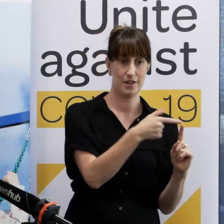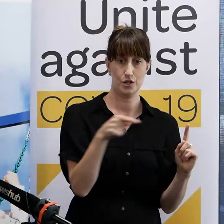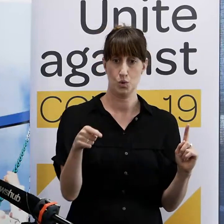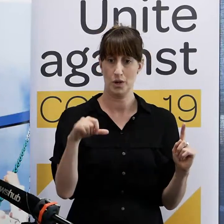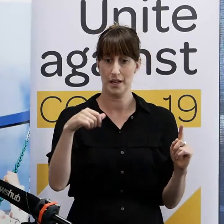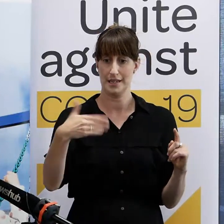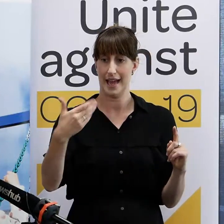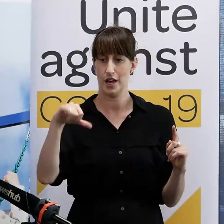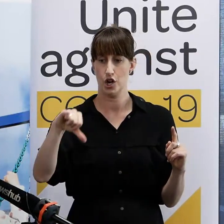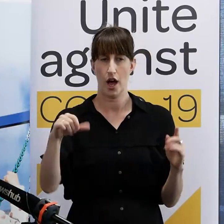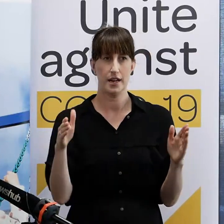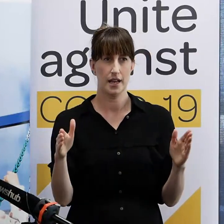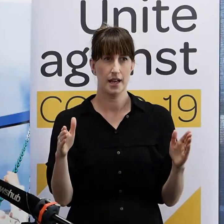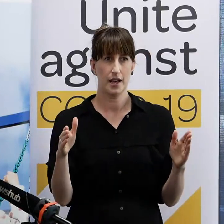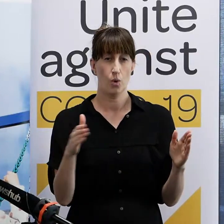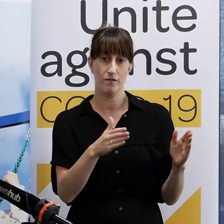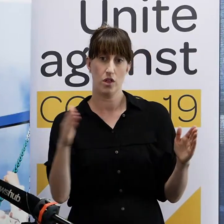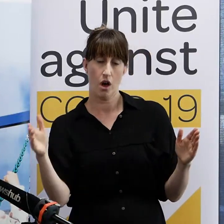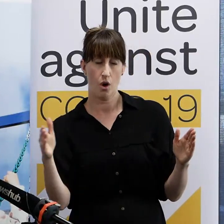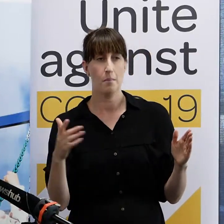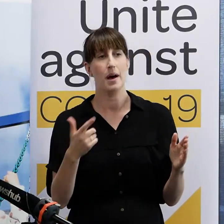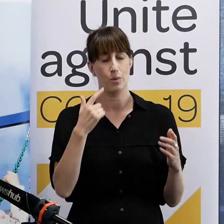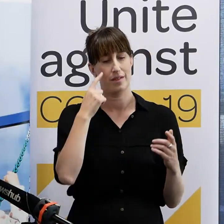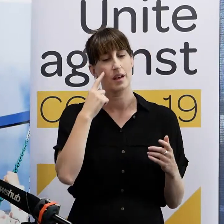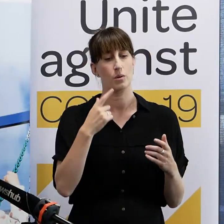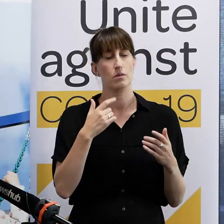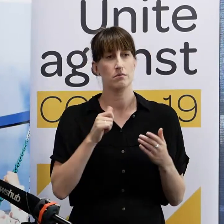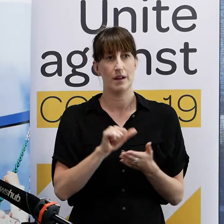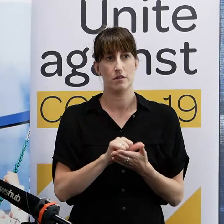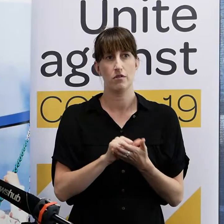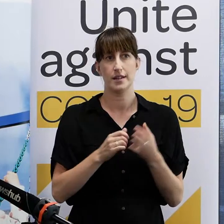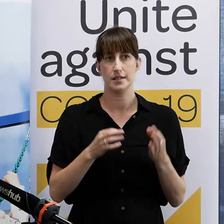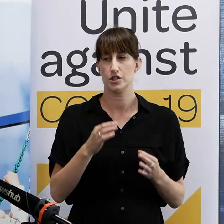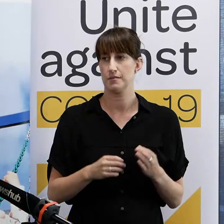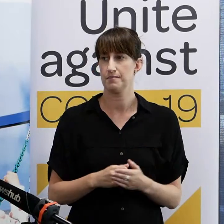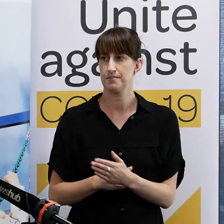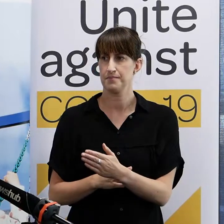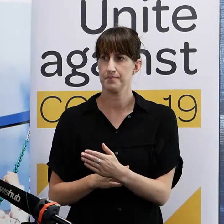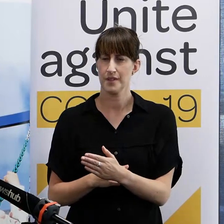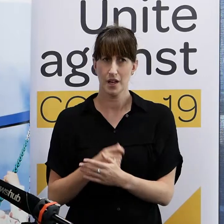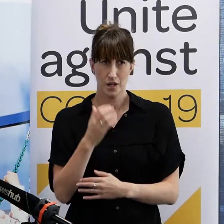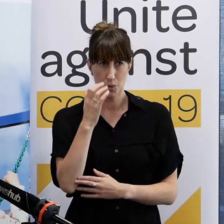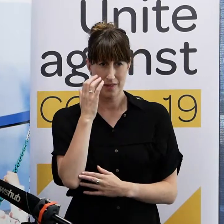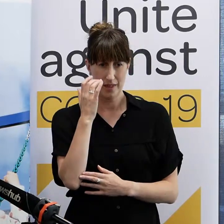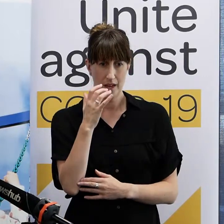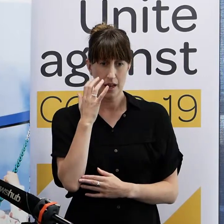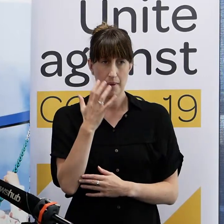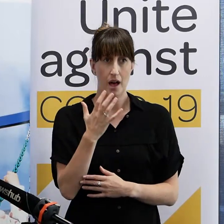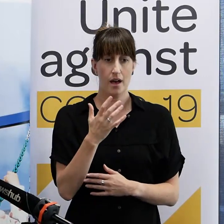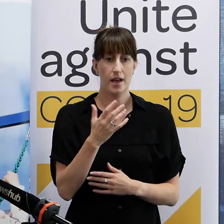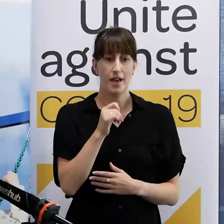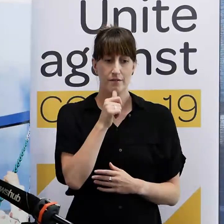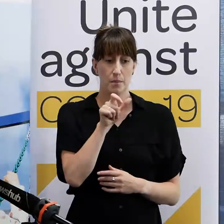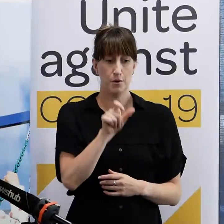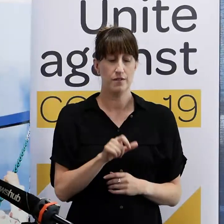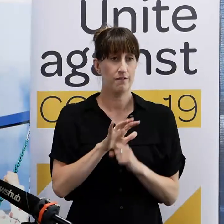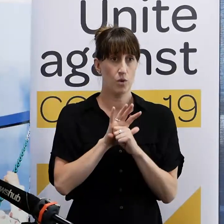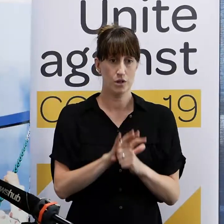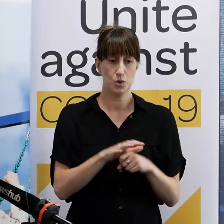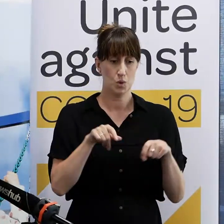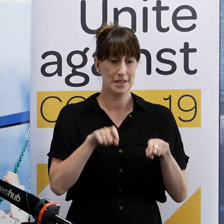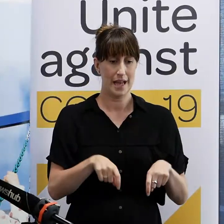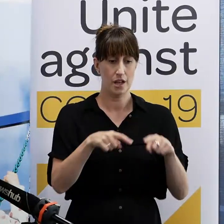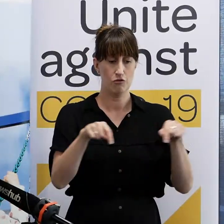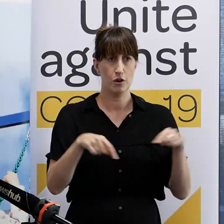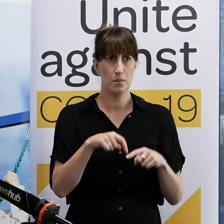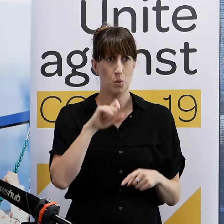we think we've got the balance right. Was there some consideration to any negative mental health impacts of confining somebody to their room for so long? Absolutely, that is a